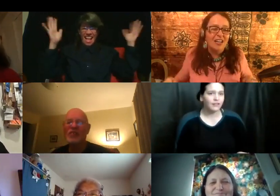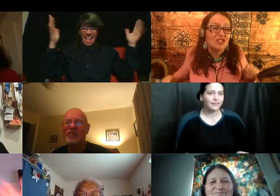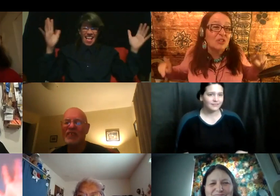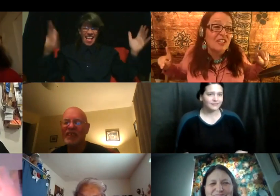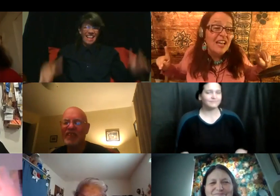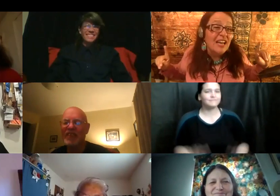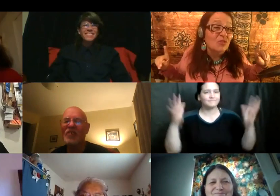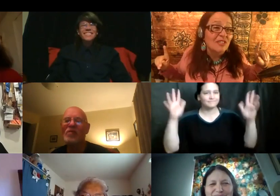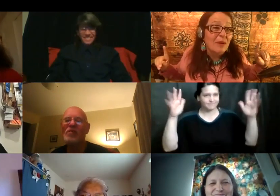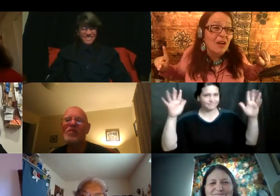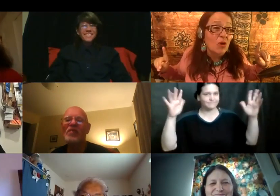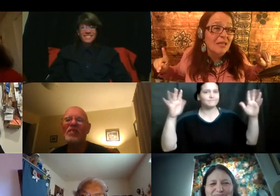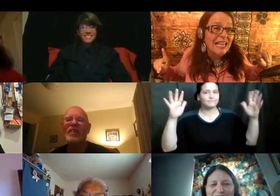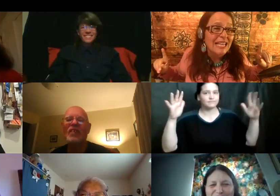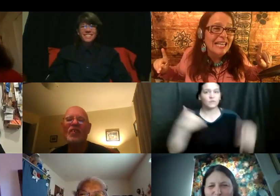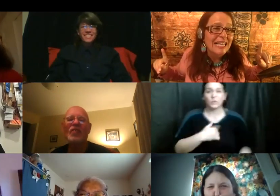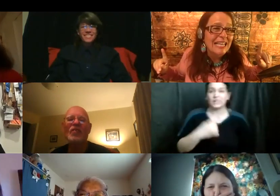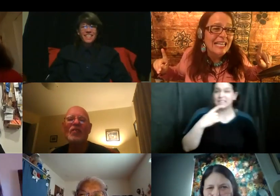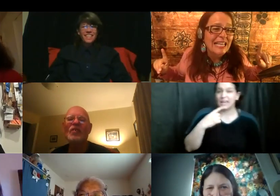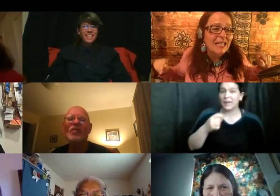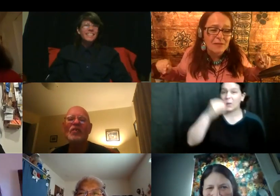Yeah. Woo! As we say back home.